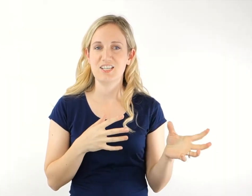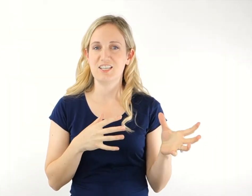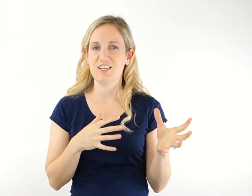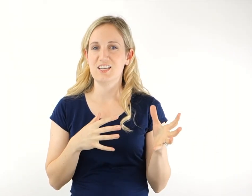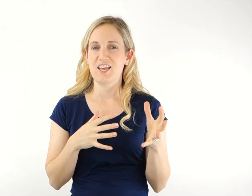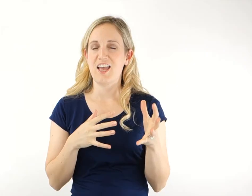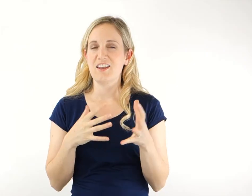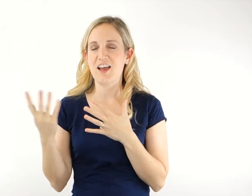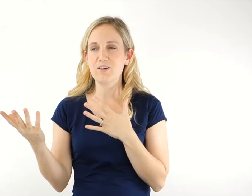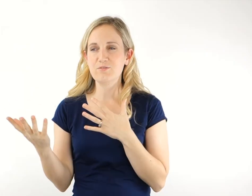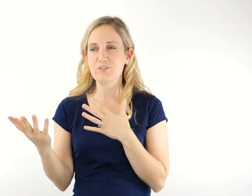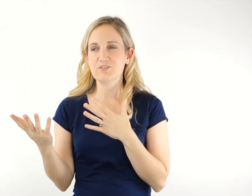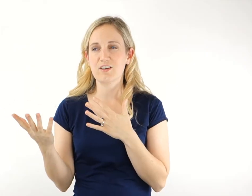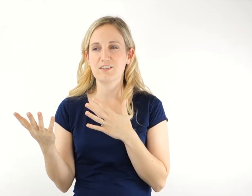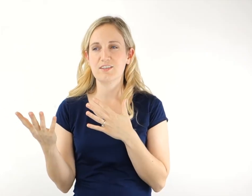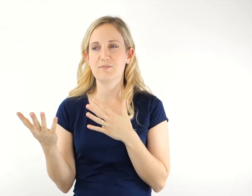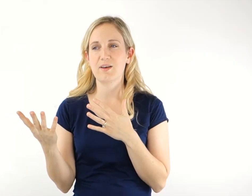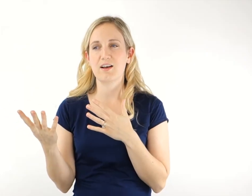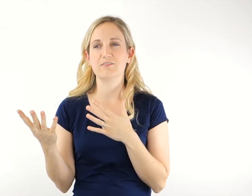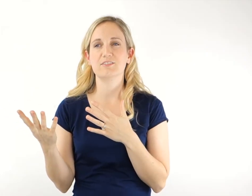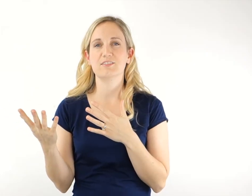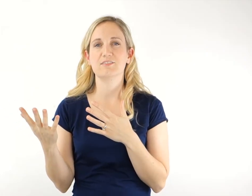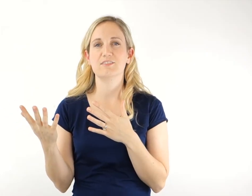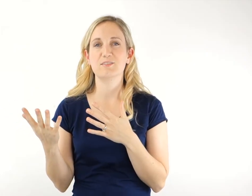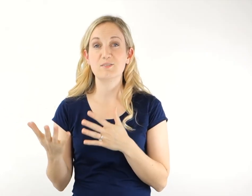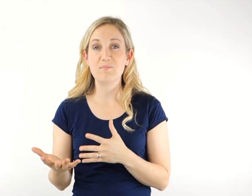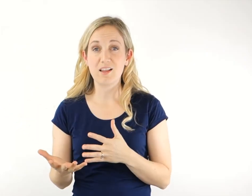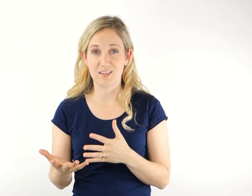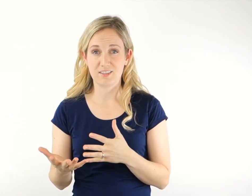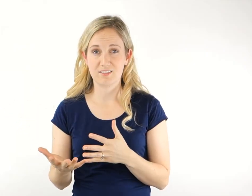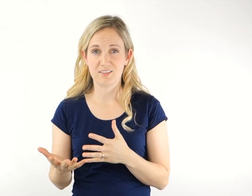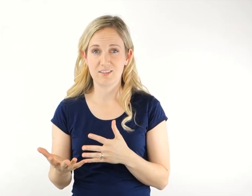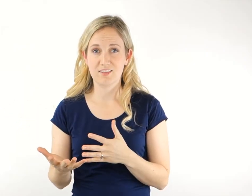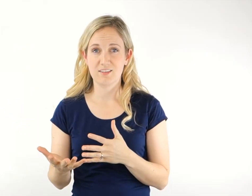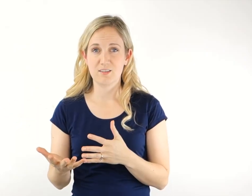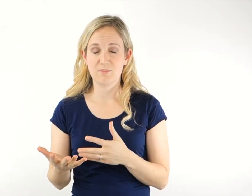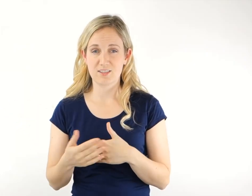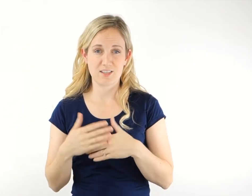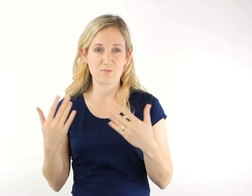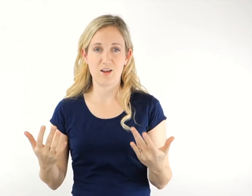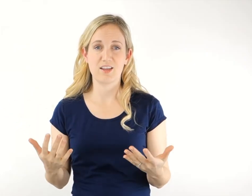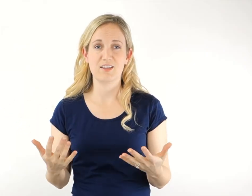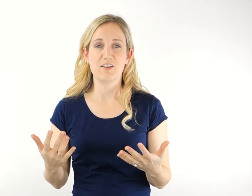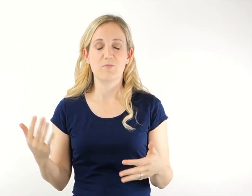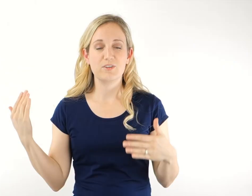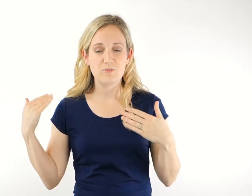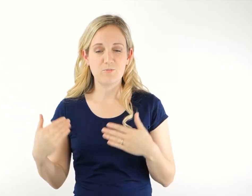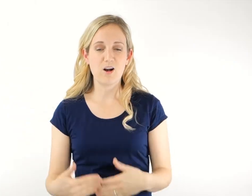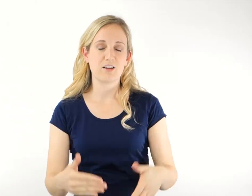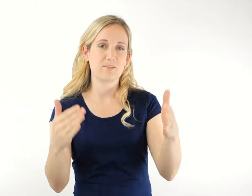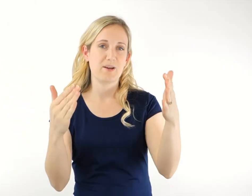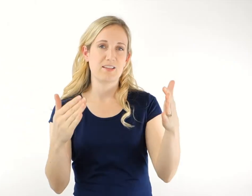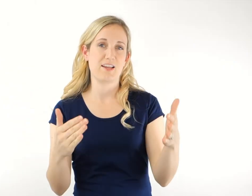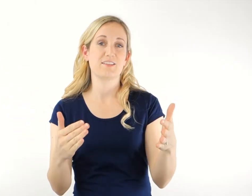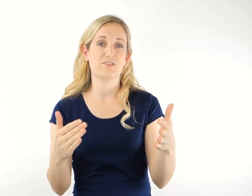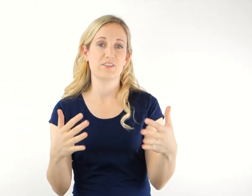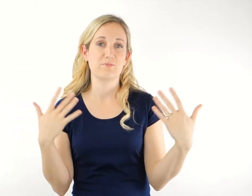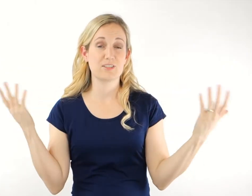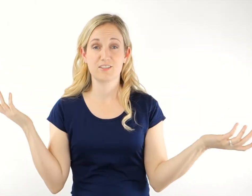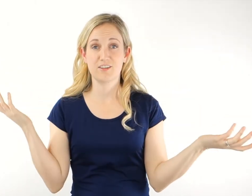touching, and now you're talking about smelling. Because that's why when you walk by a lilac tree, what is it talking